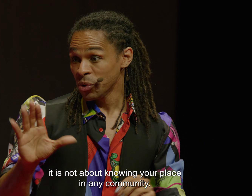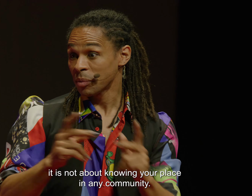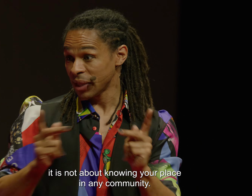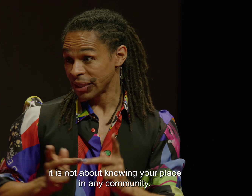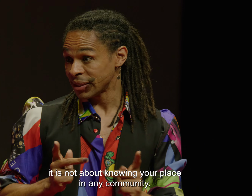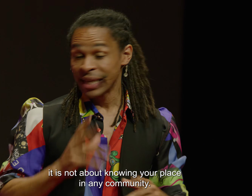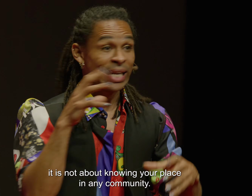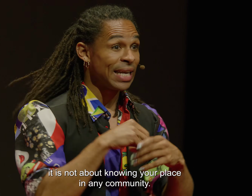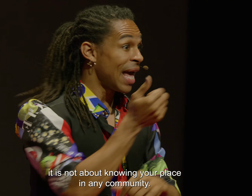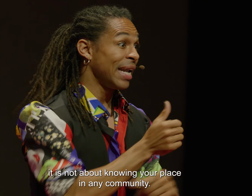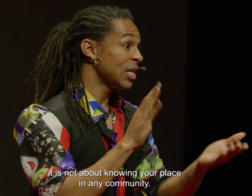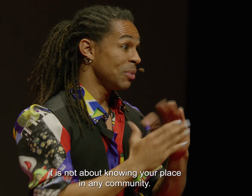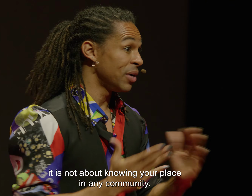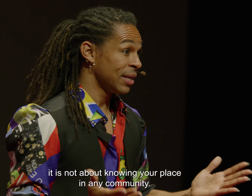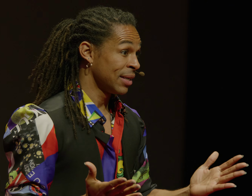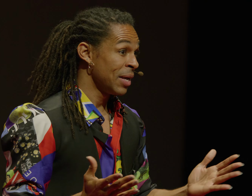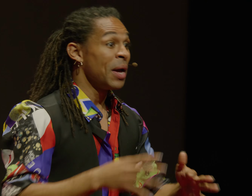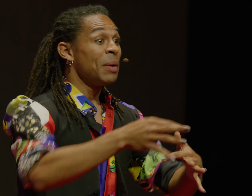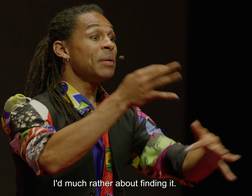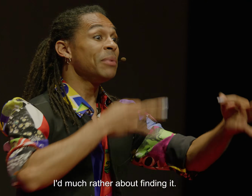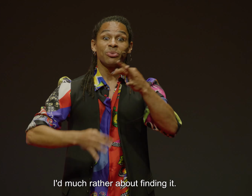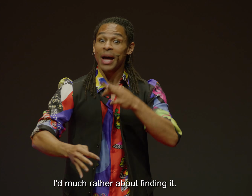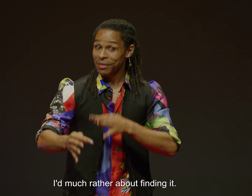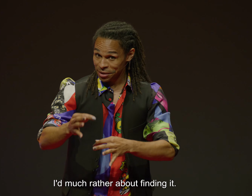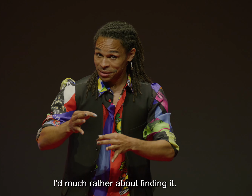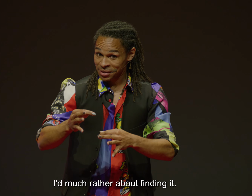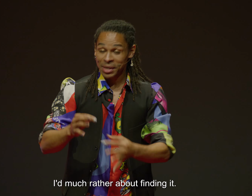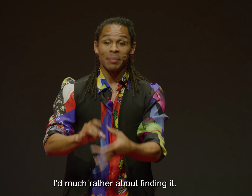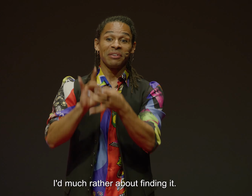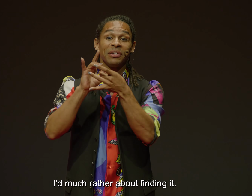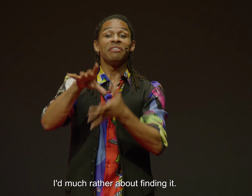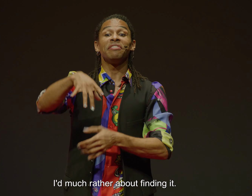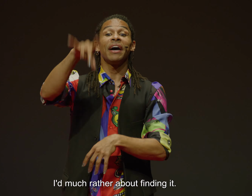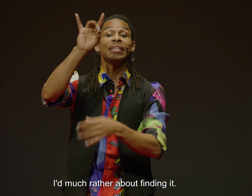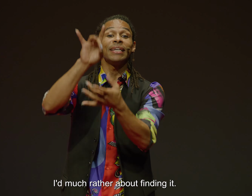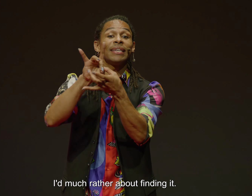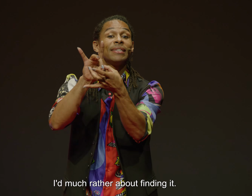your place in any community, but much rather about finding it.